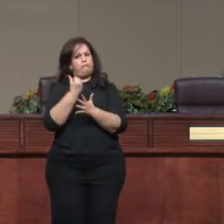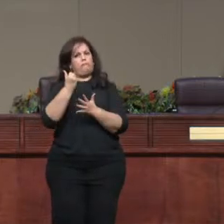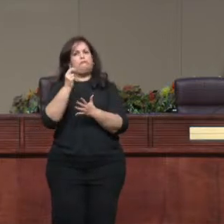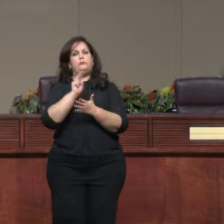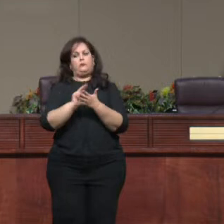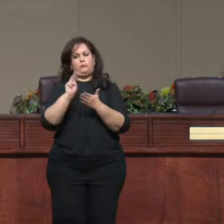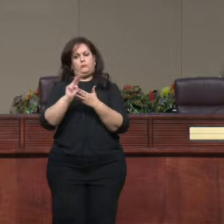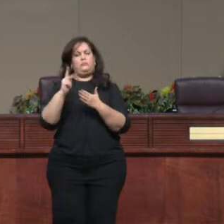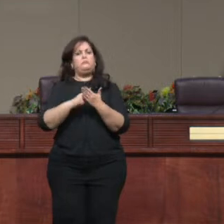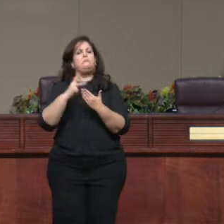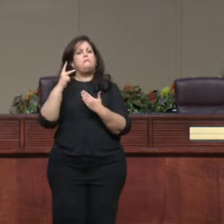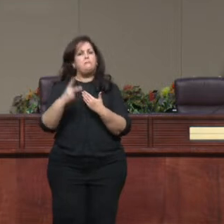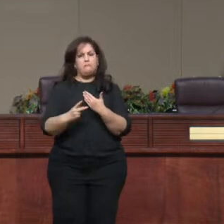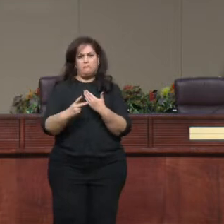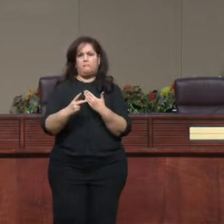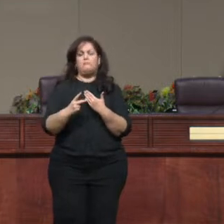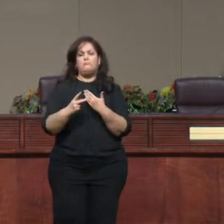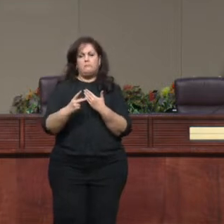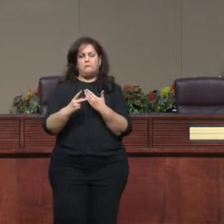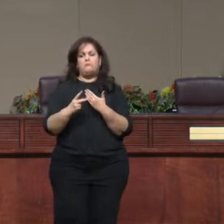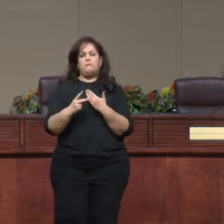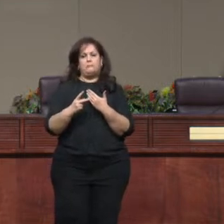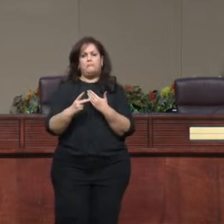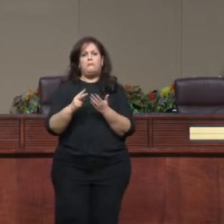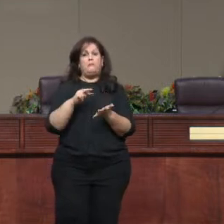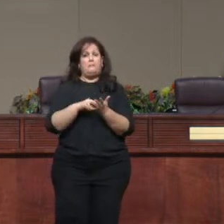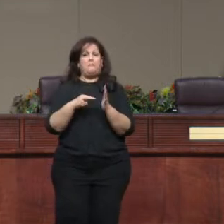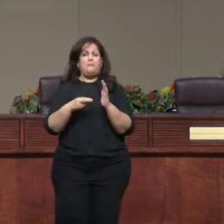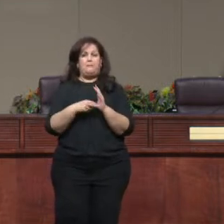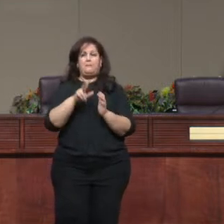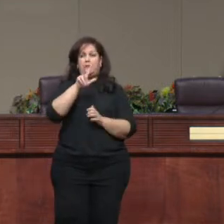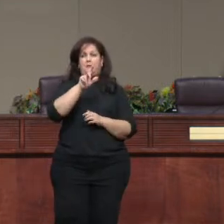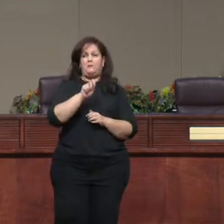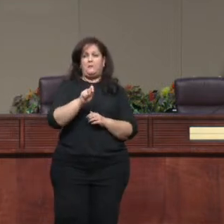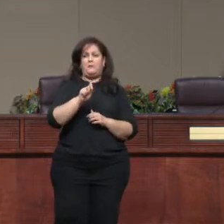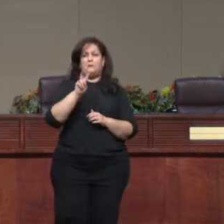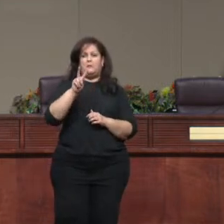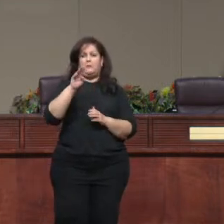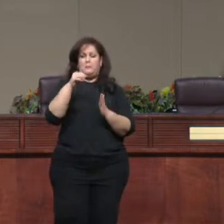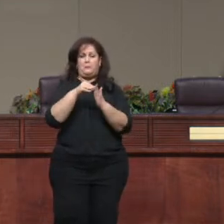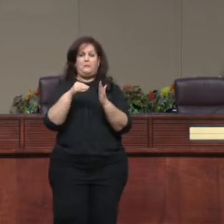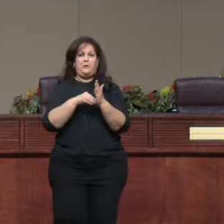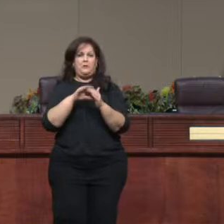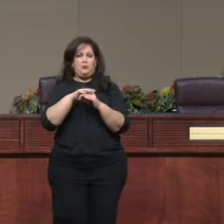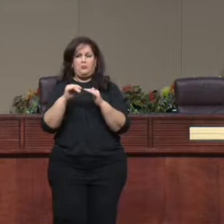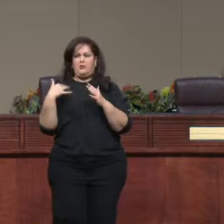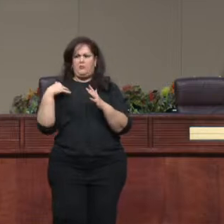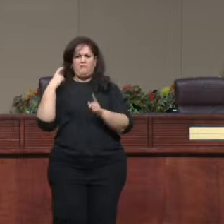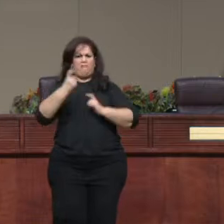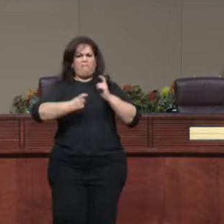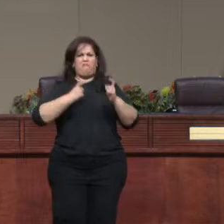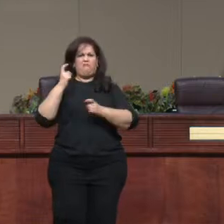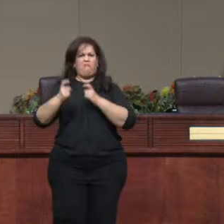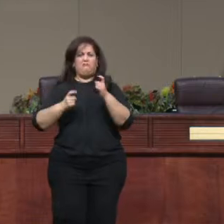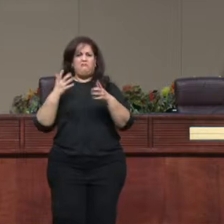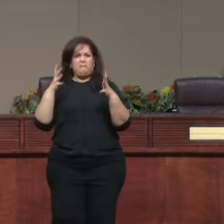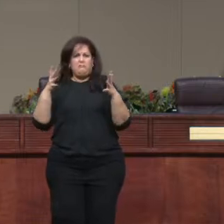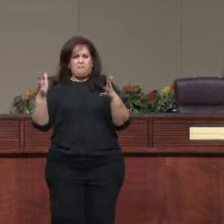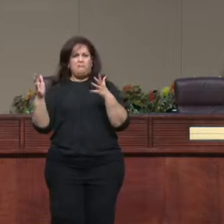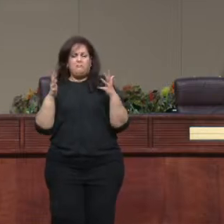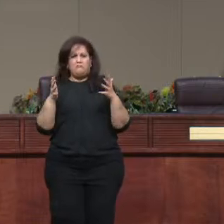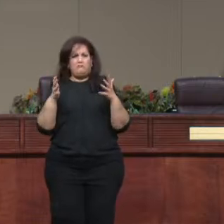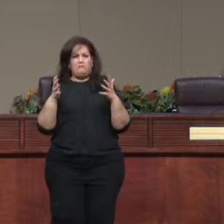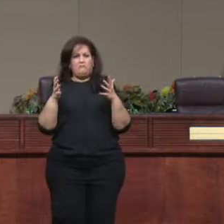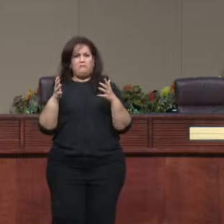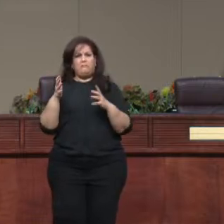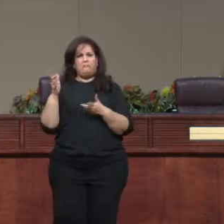diversion program, and that equates to about $3.2 million that has been paid out through the Comptroller's